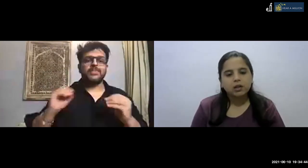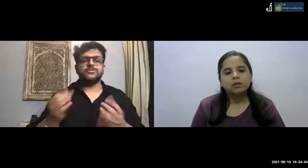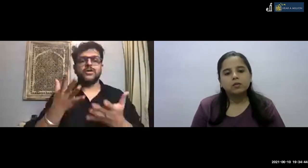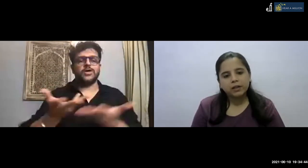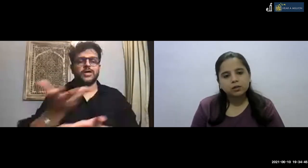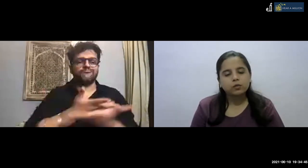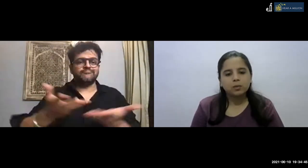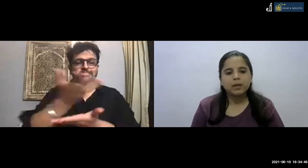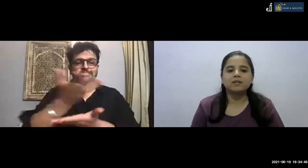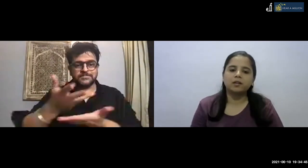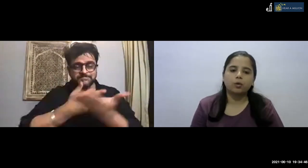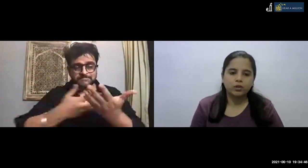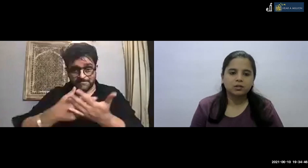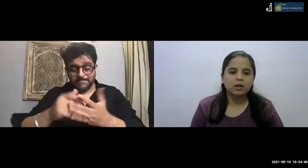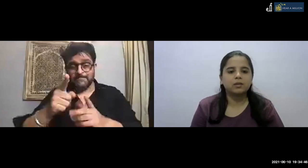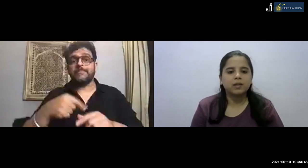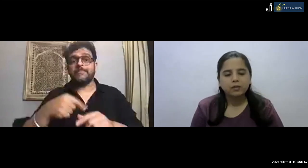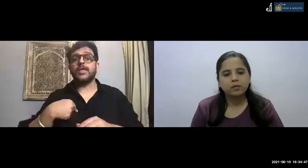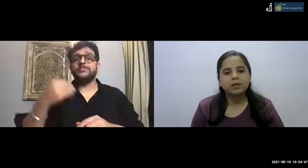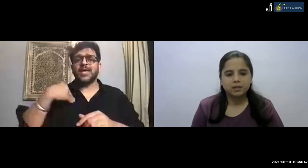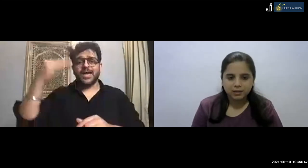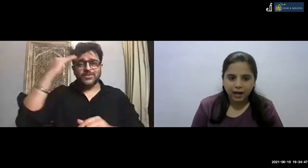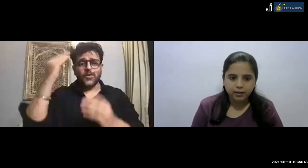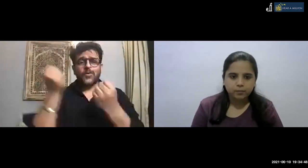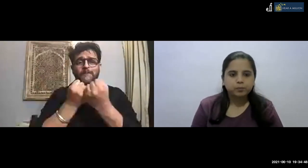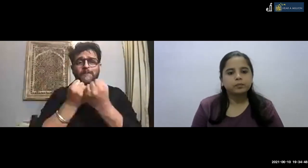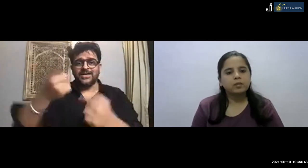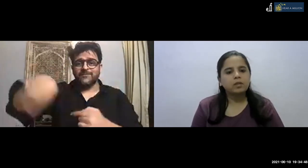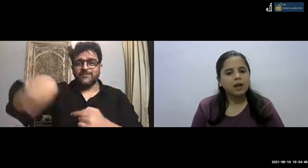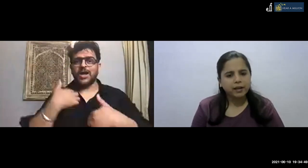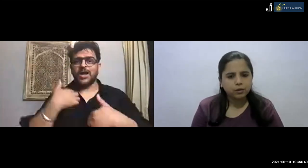Language. When we will be answering the questions, after that we will discuss that.